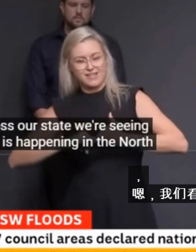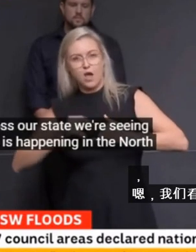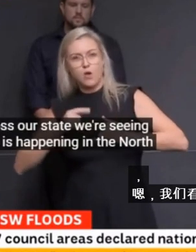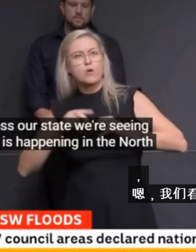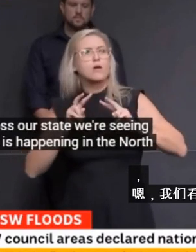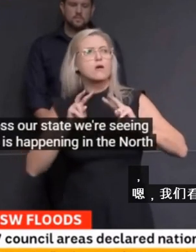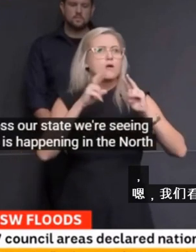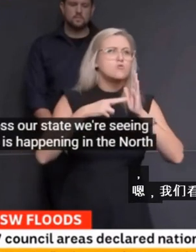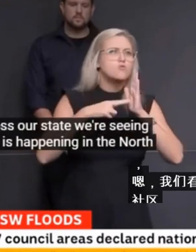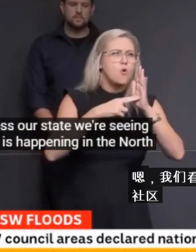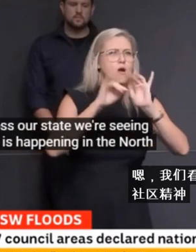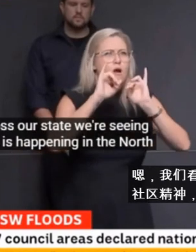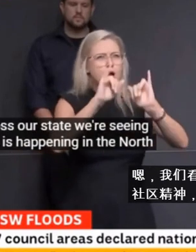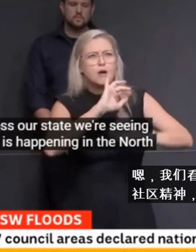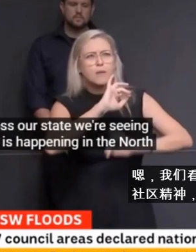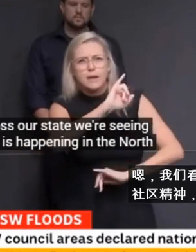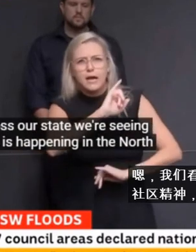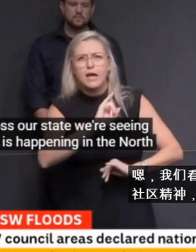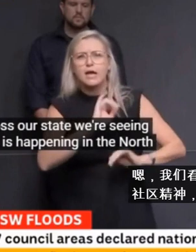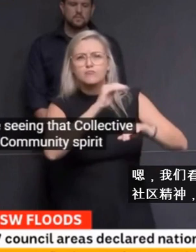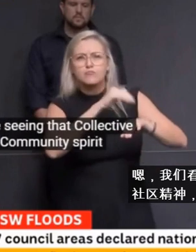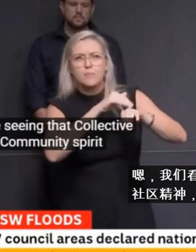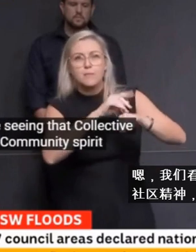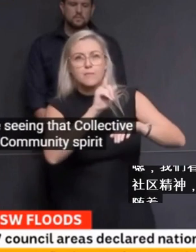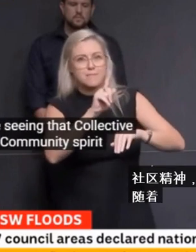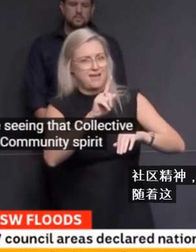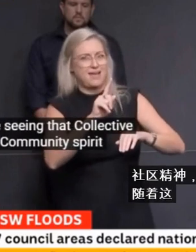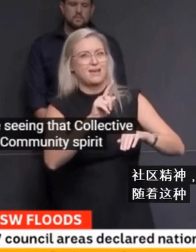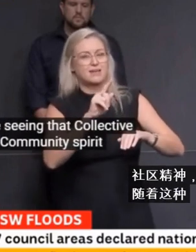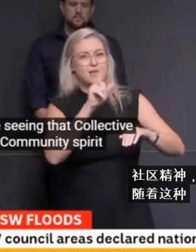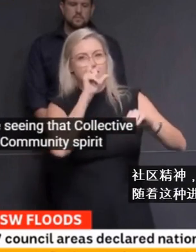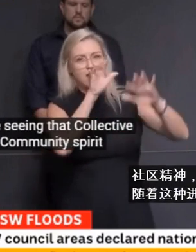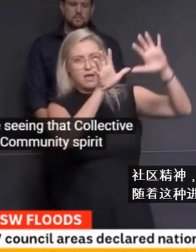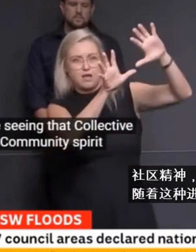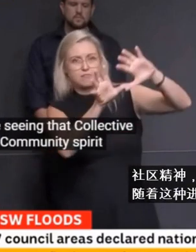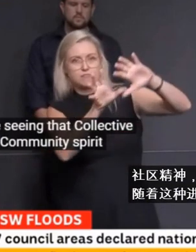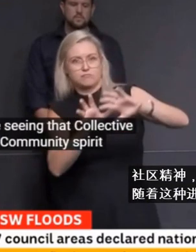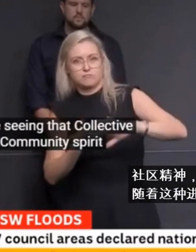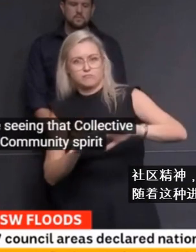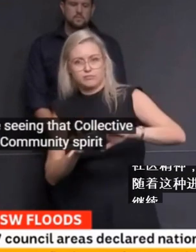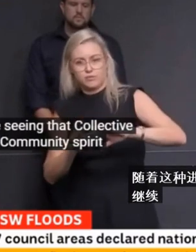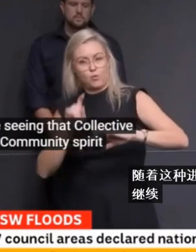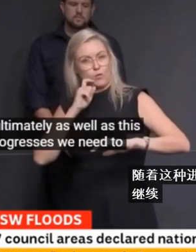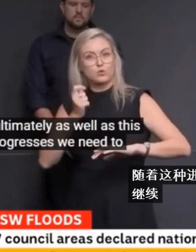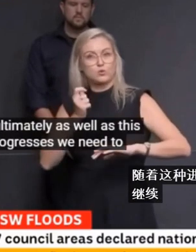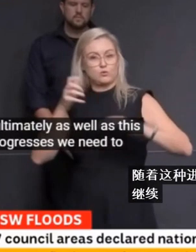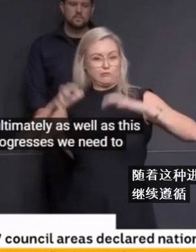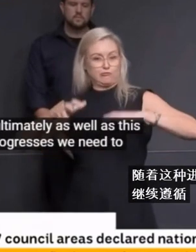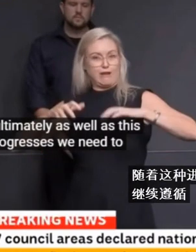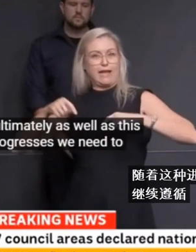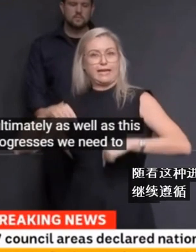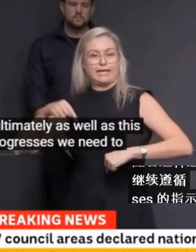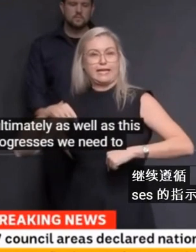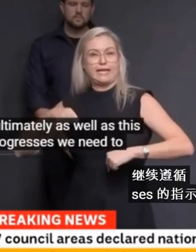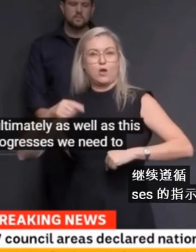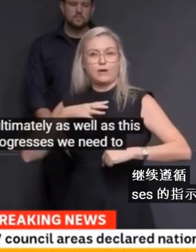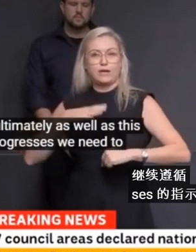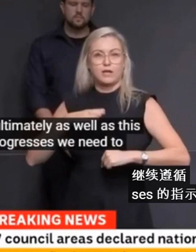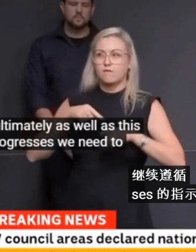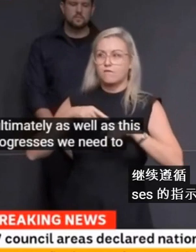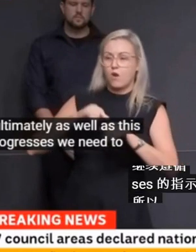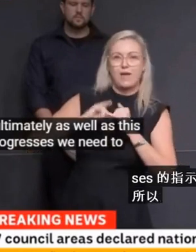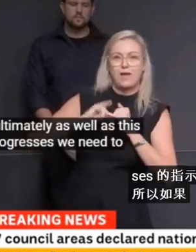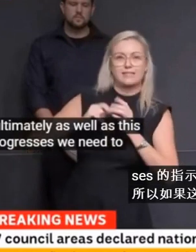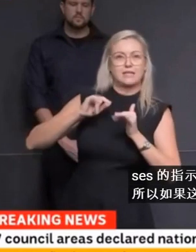We're seeing that collective community spirit, but ultimately as well, as this progresses, we need to continue to follow those instructions from the